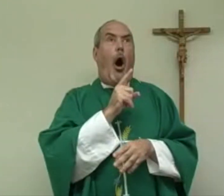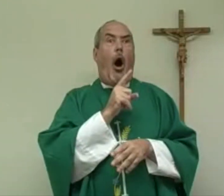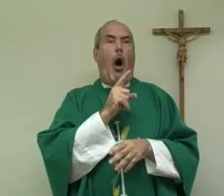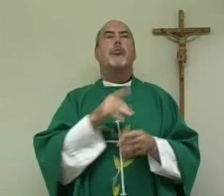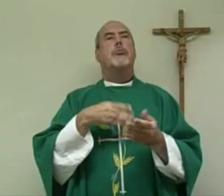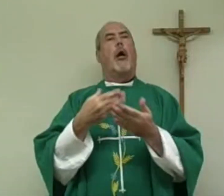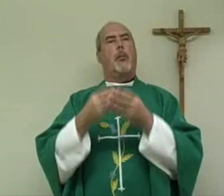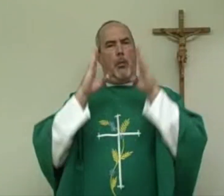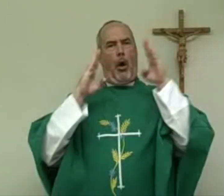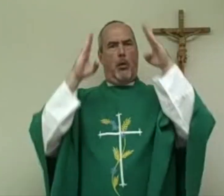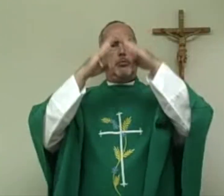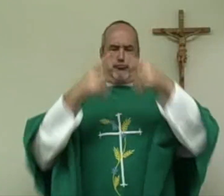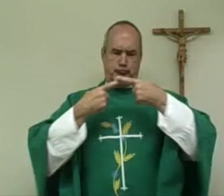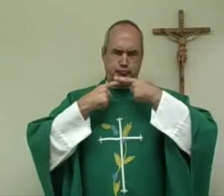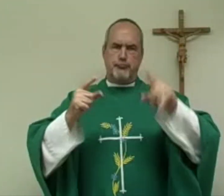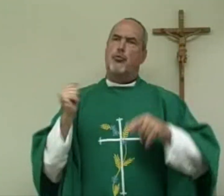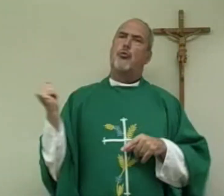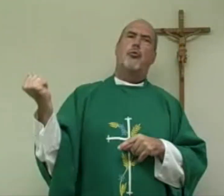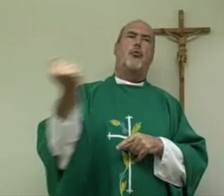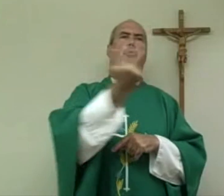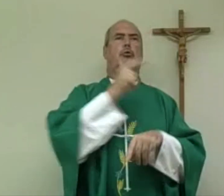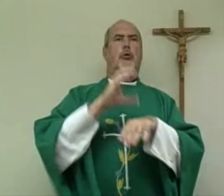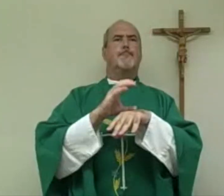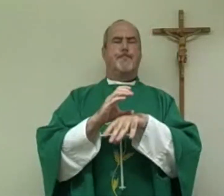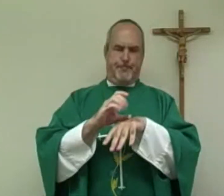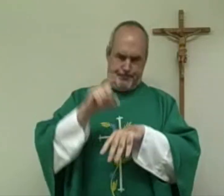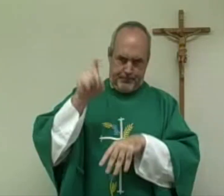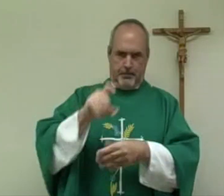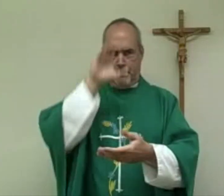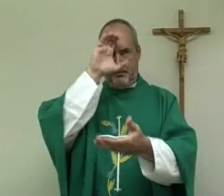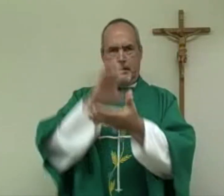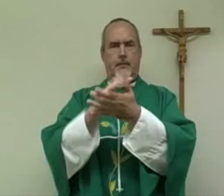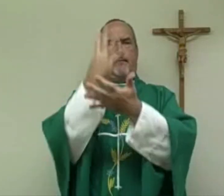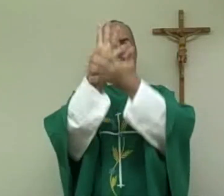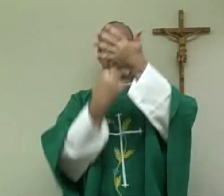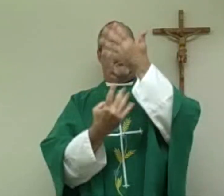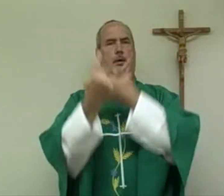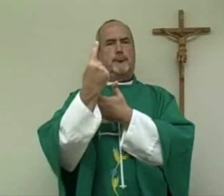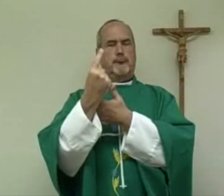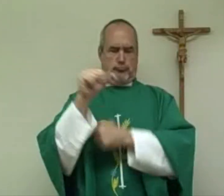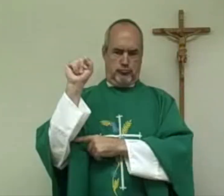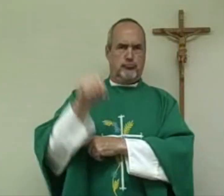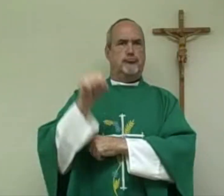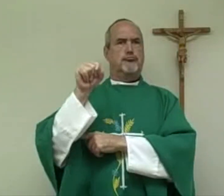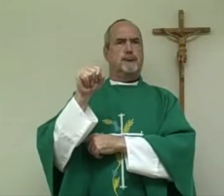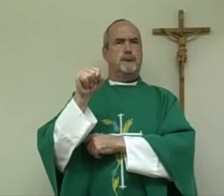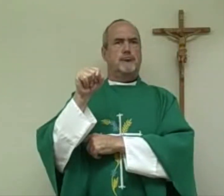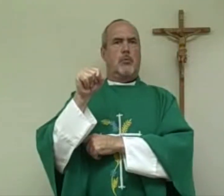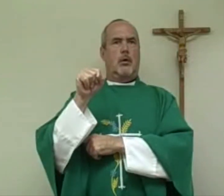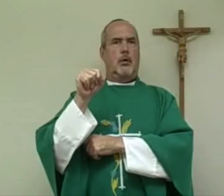Pope says, "Really?" So then the Pope goes and announces to the entire church that now we have to believe in the